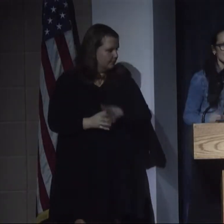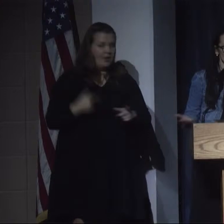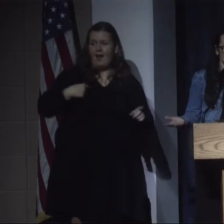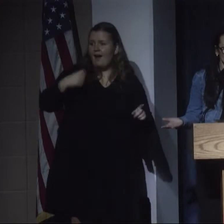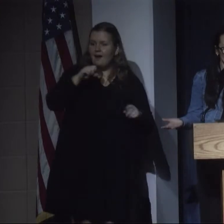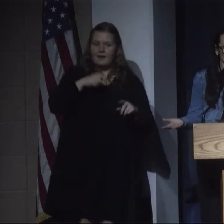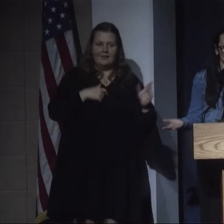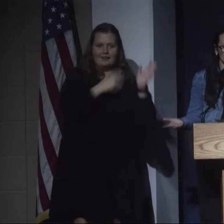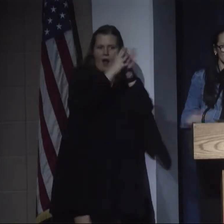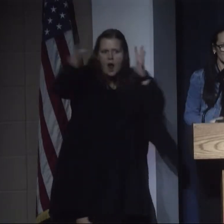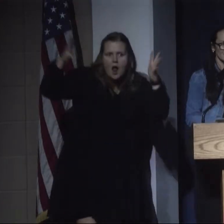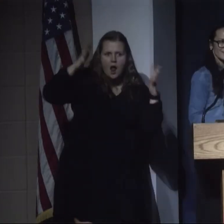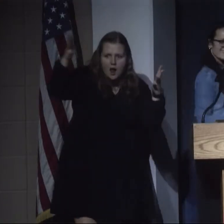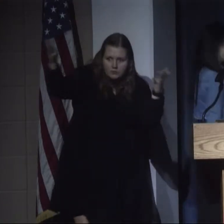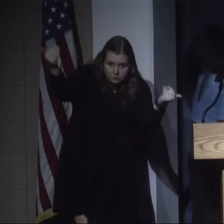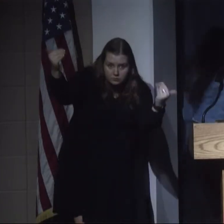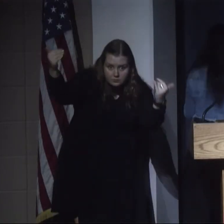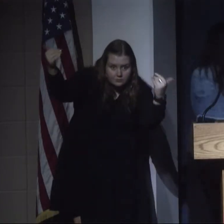Give it up for her.